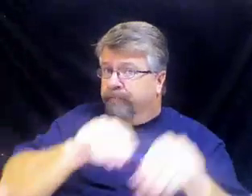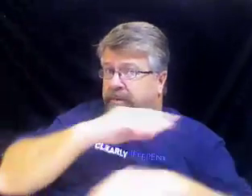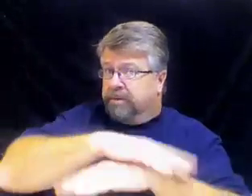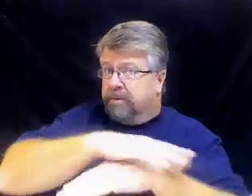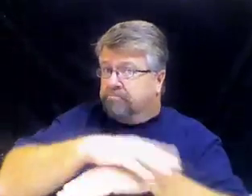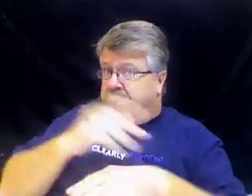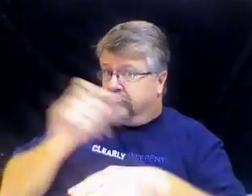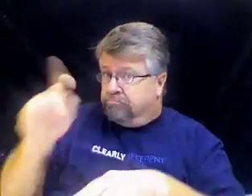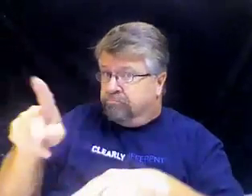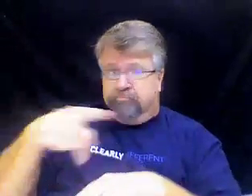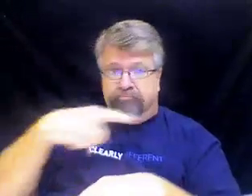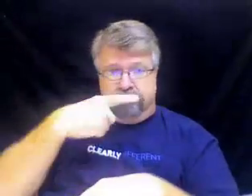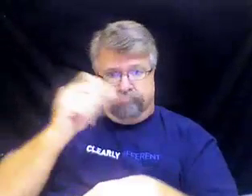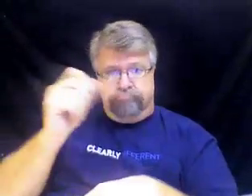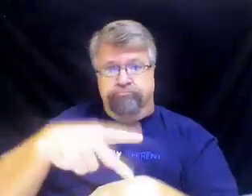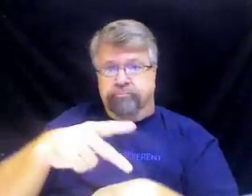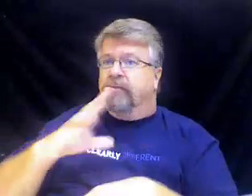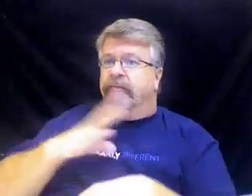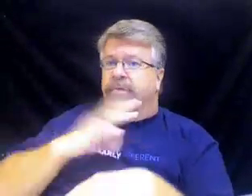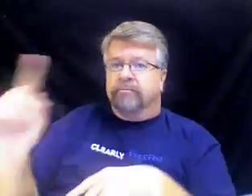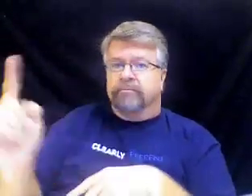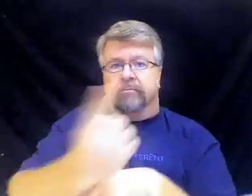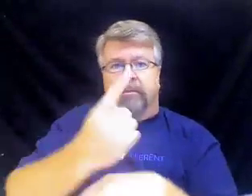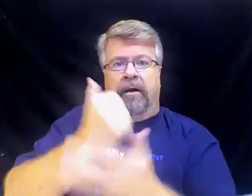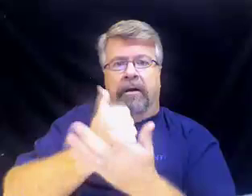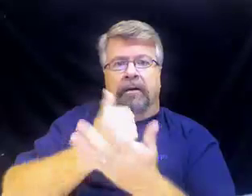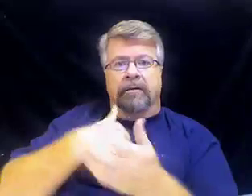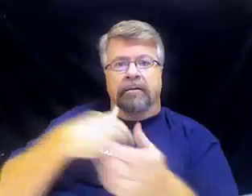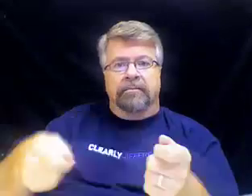Is that it? Is there a password? Is there a password?